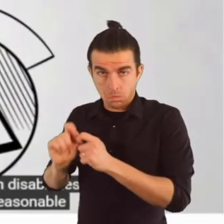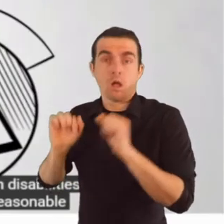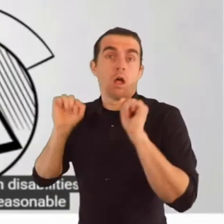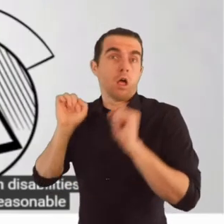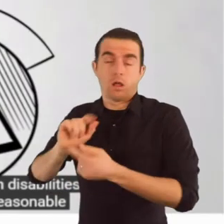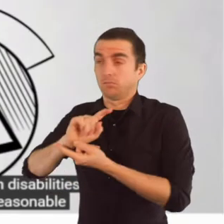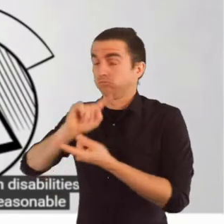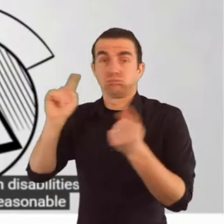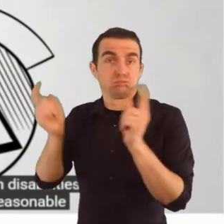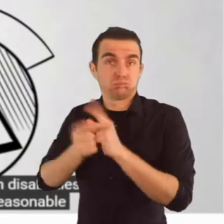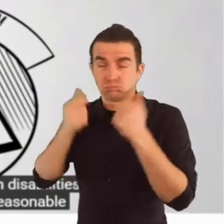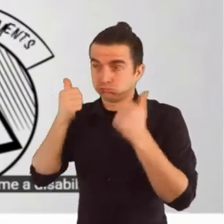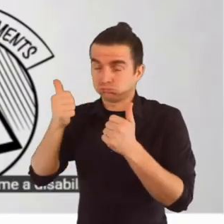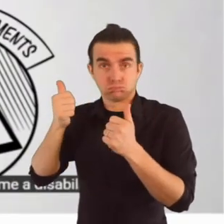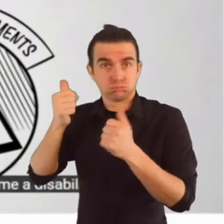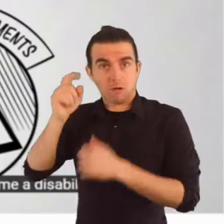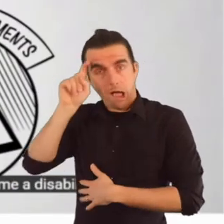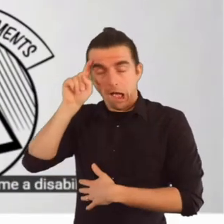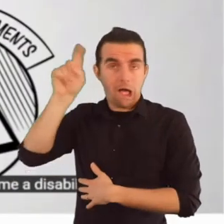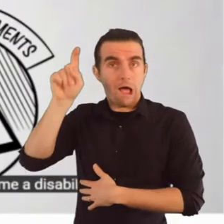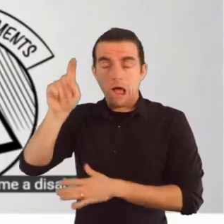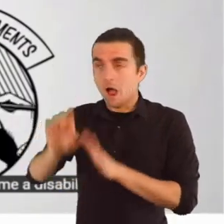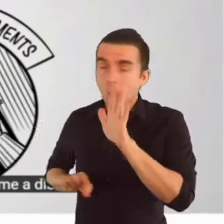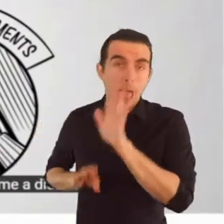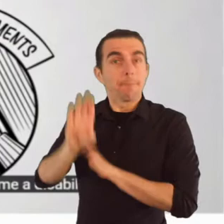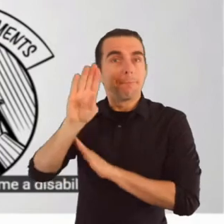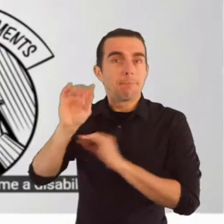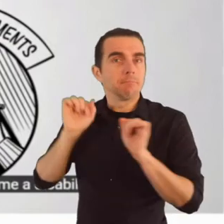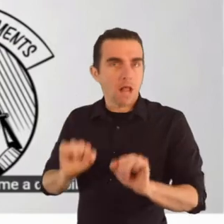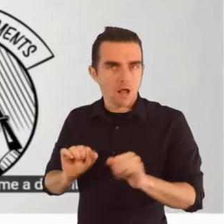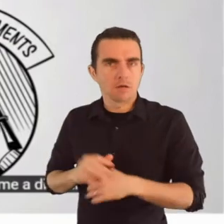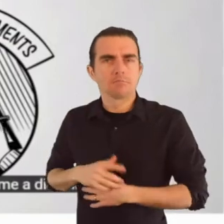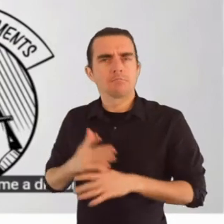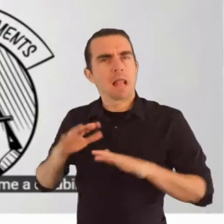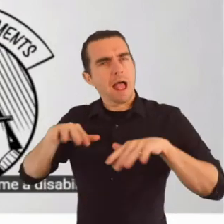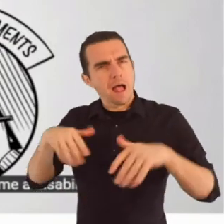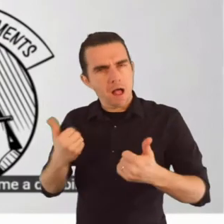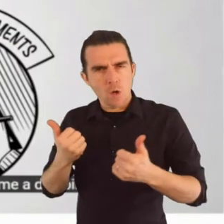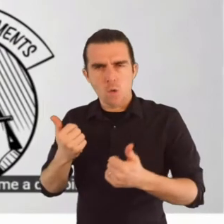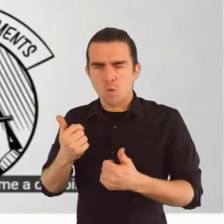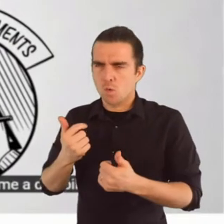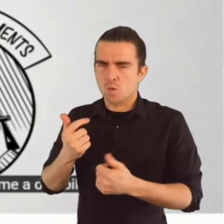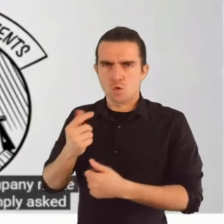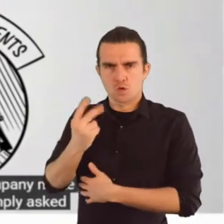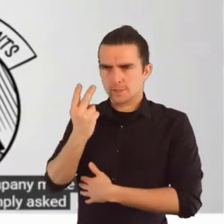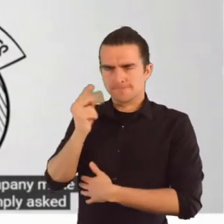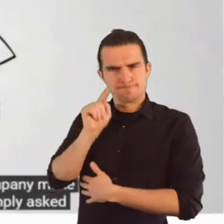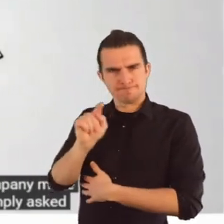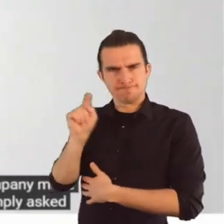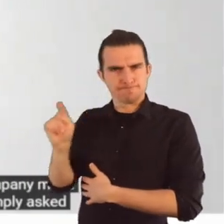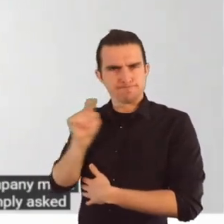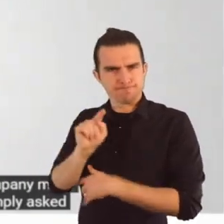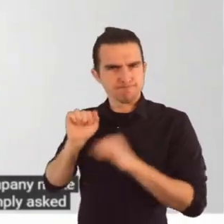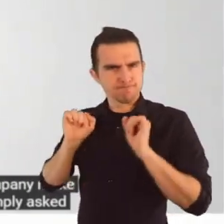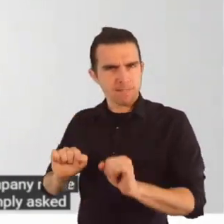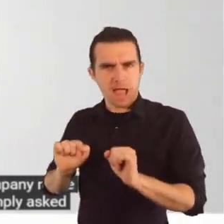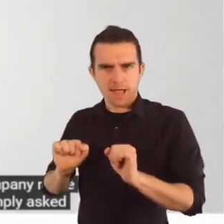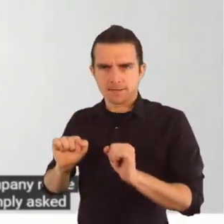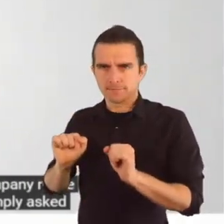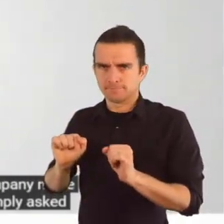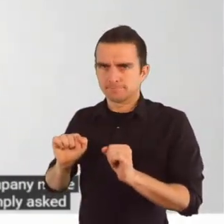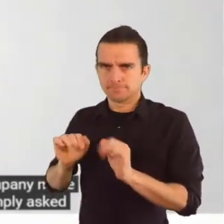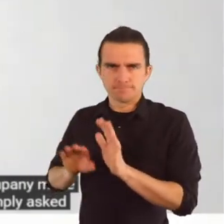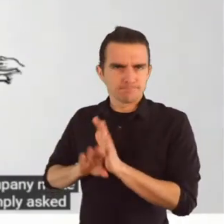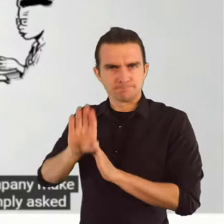difficult. With a few reasonable adjustments, any company can become a disability smart one. But how did Rita and